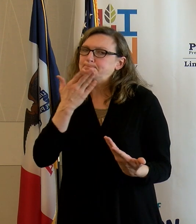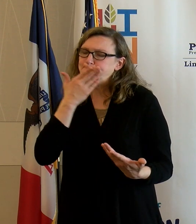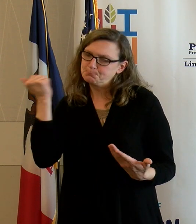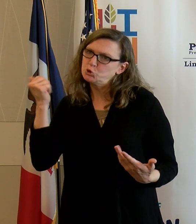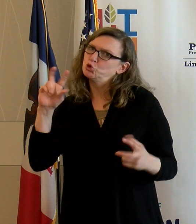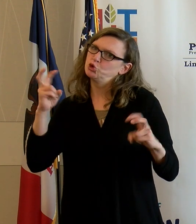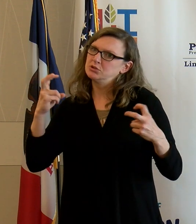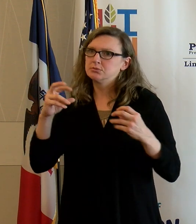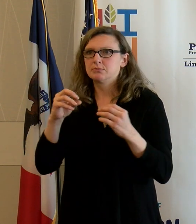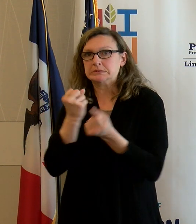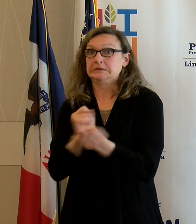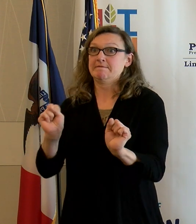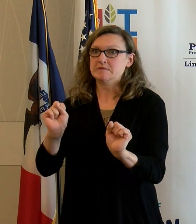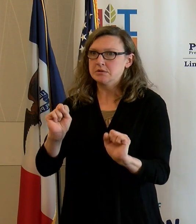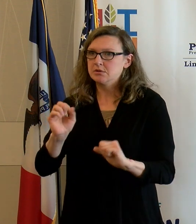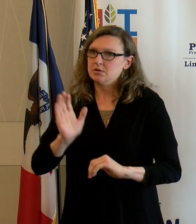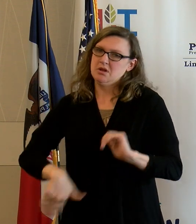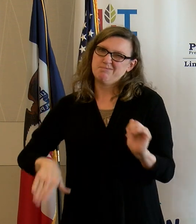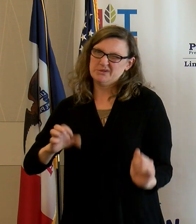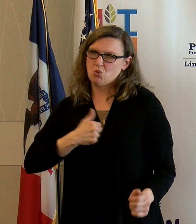from spiraling out of control.